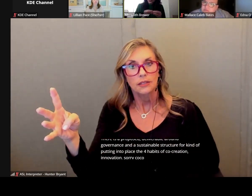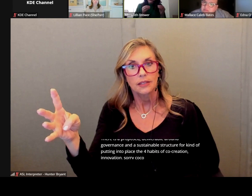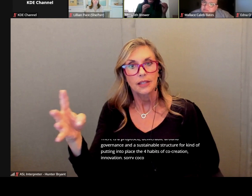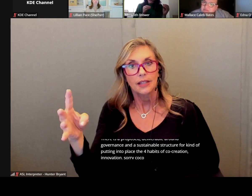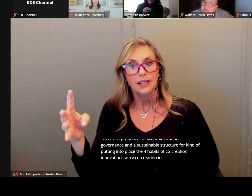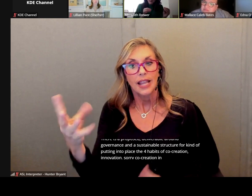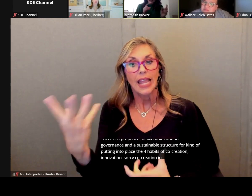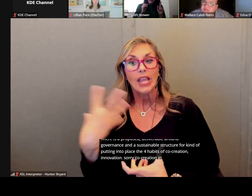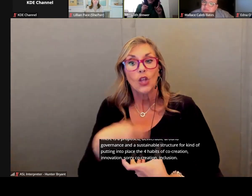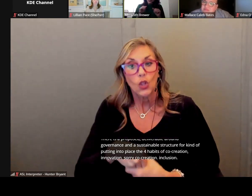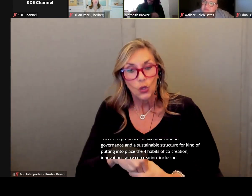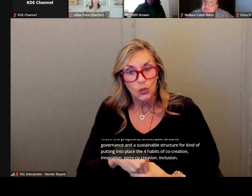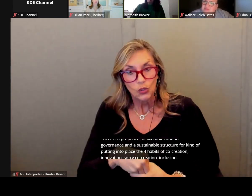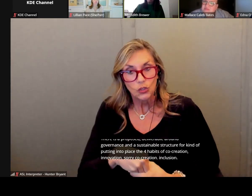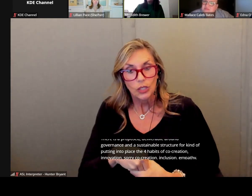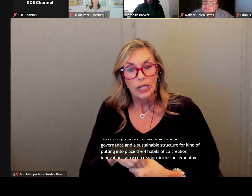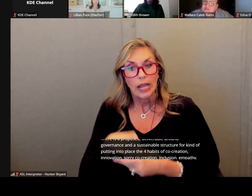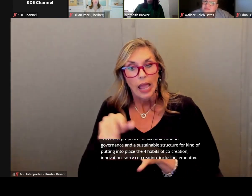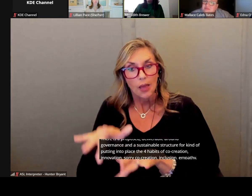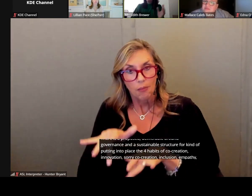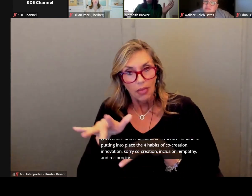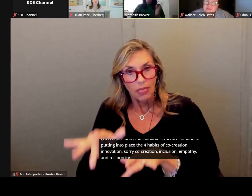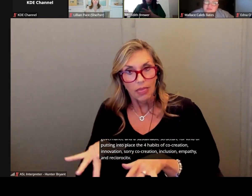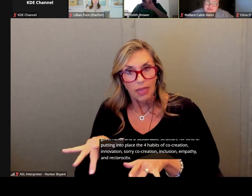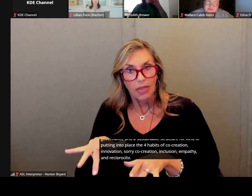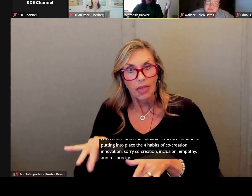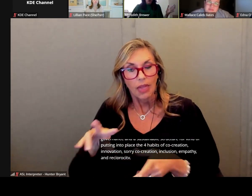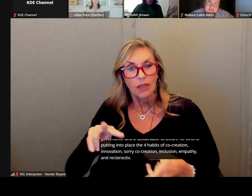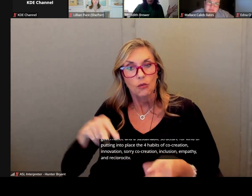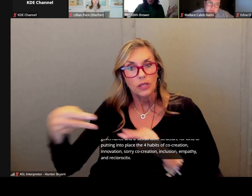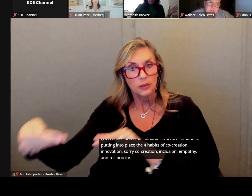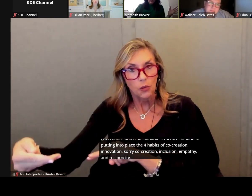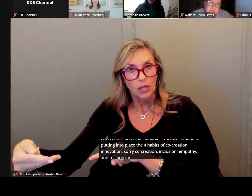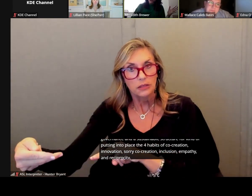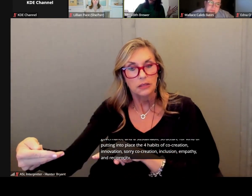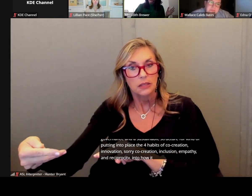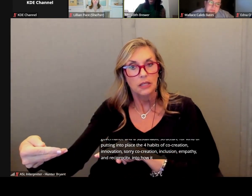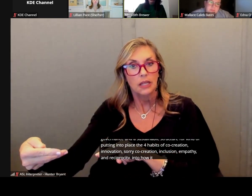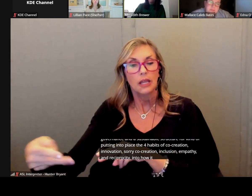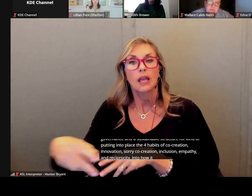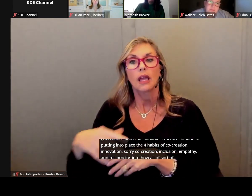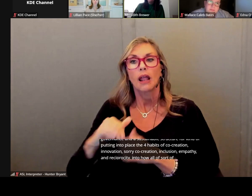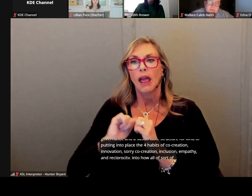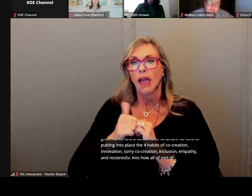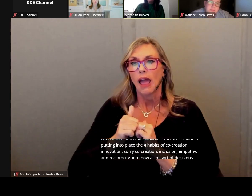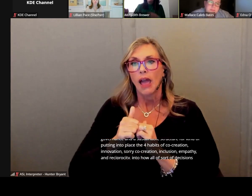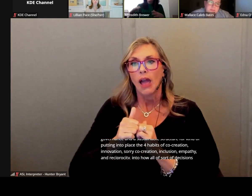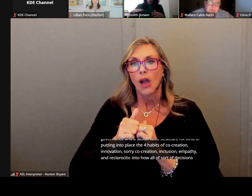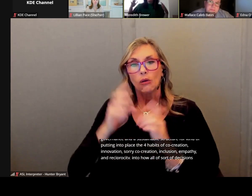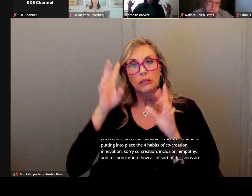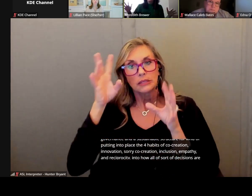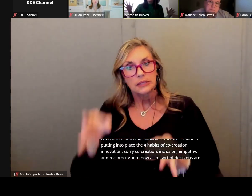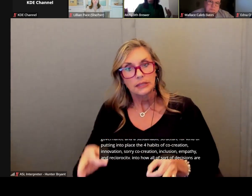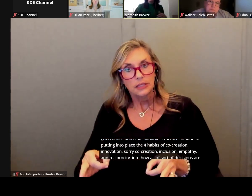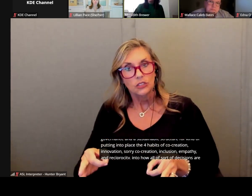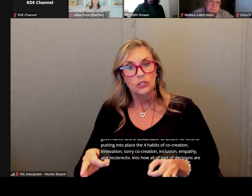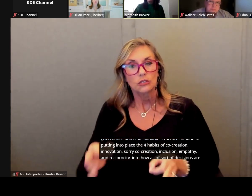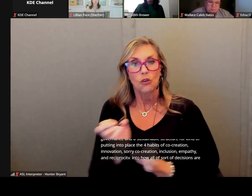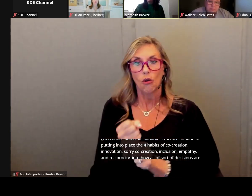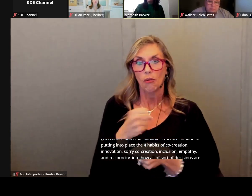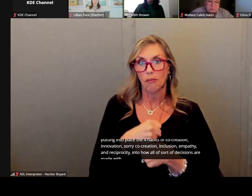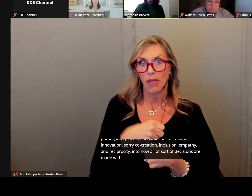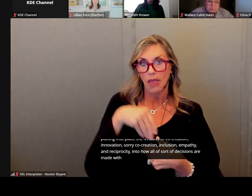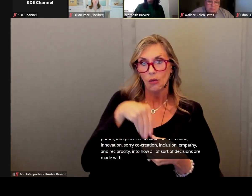inclusion, empathy, and reciprocity into how all of the sort of decisions are made within the state